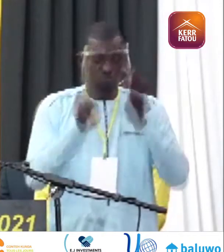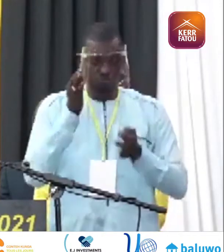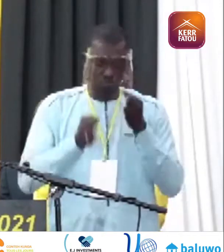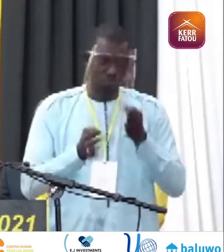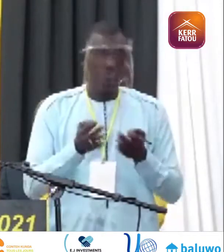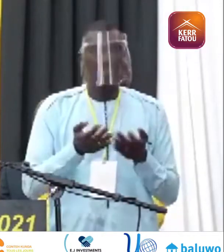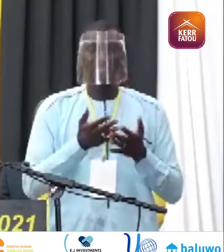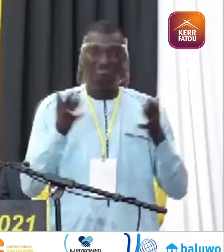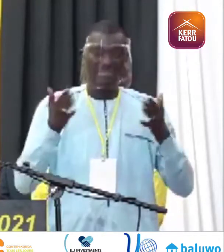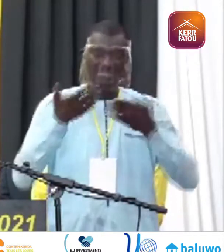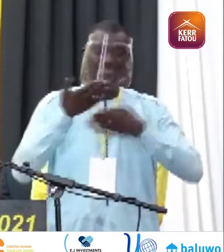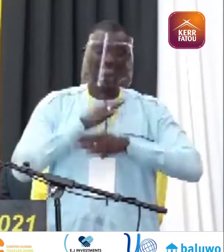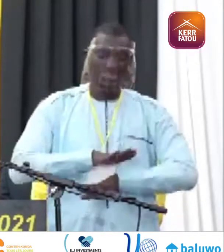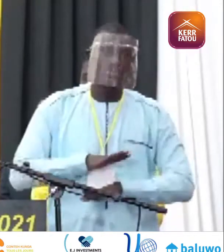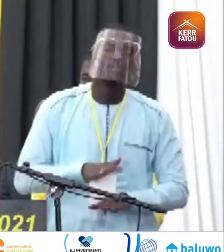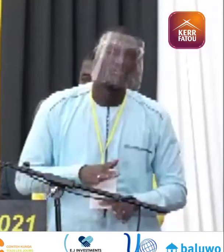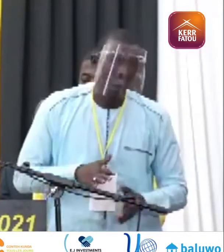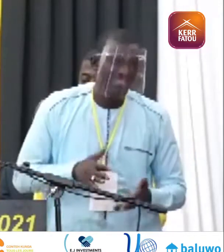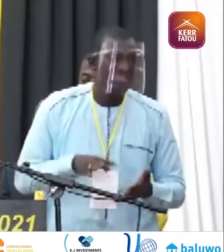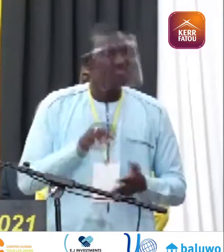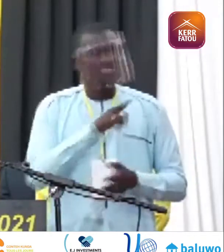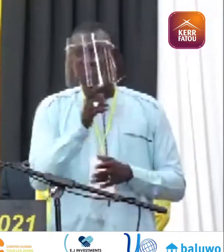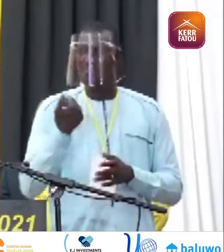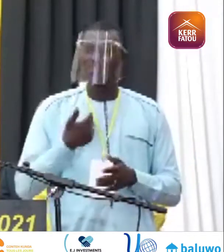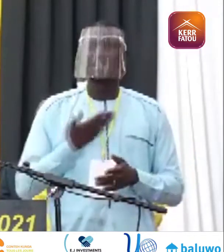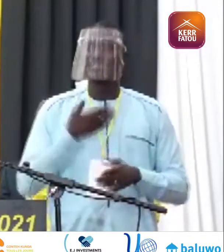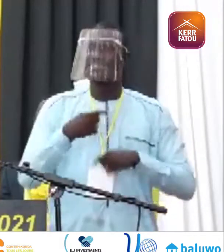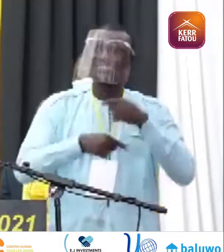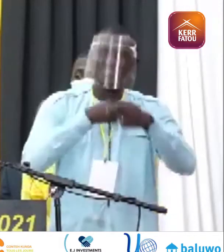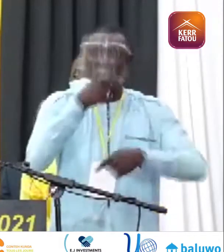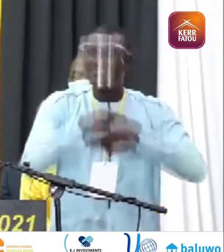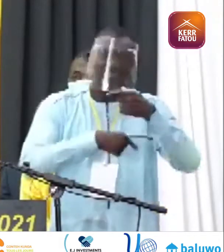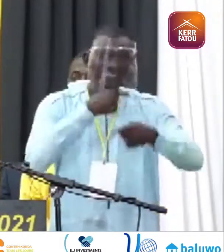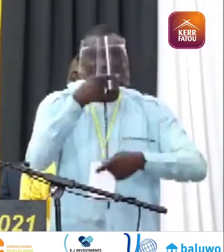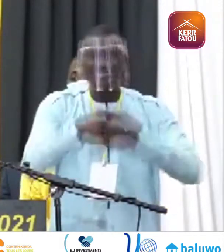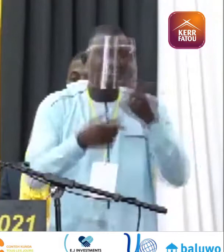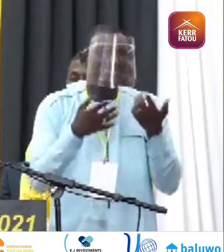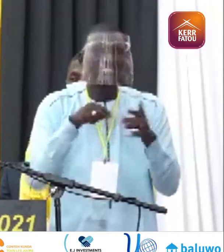great disappointment. And if people have to continue to have confidence in